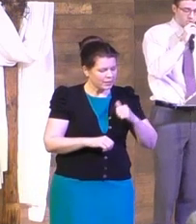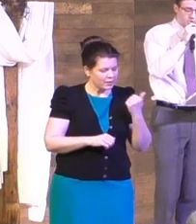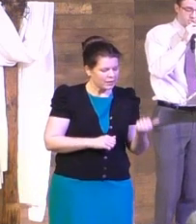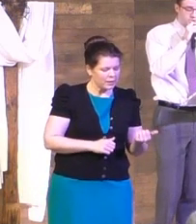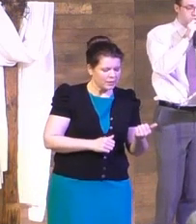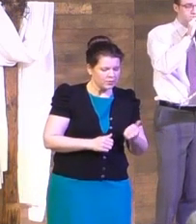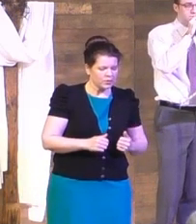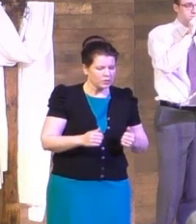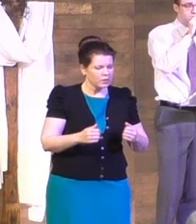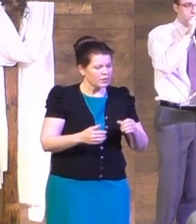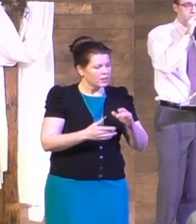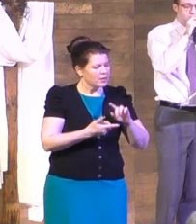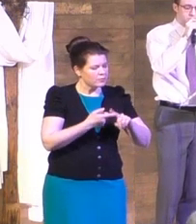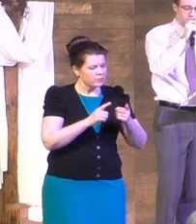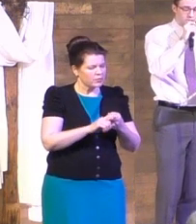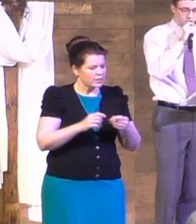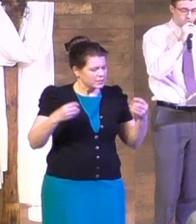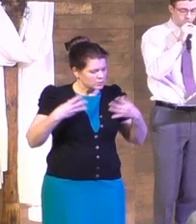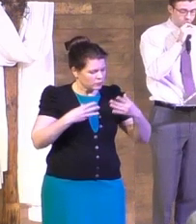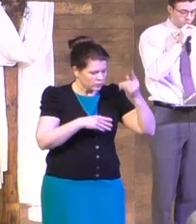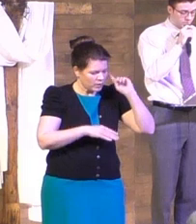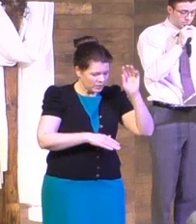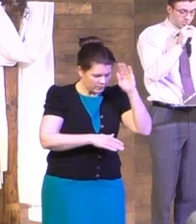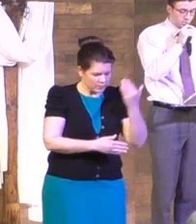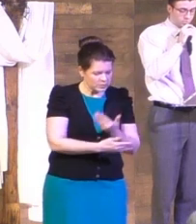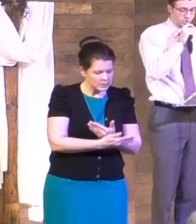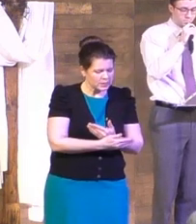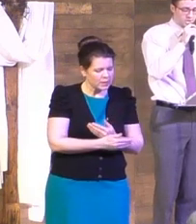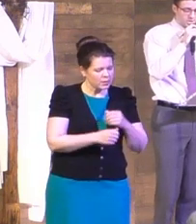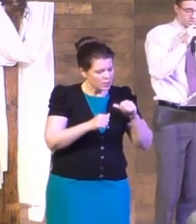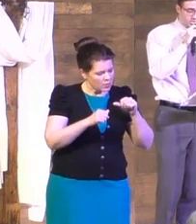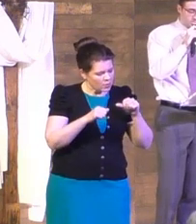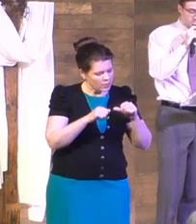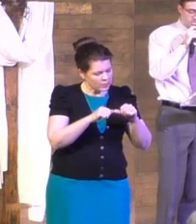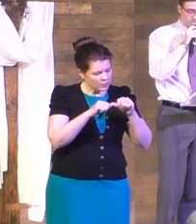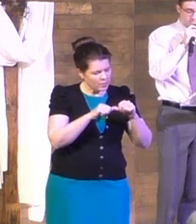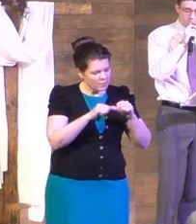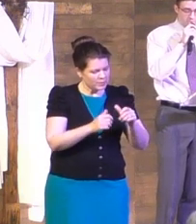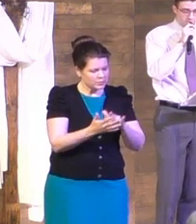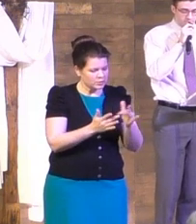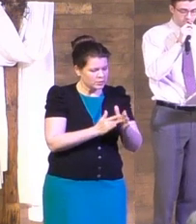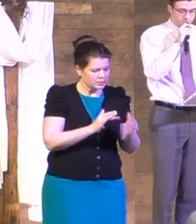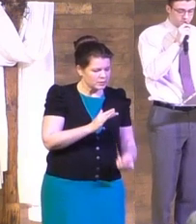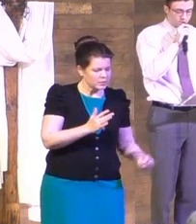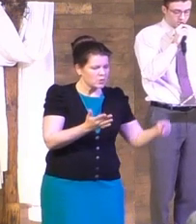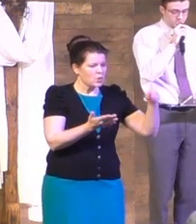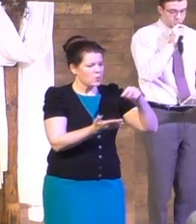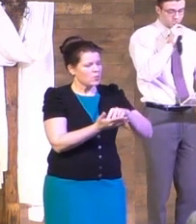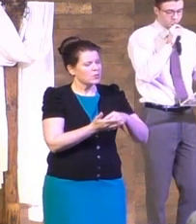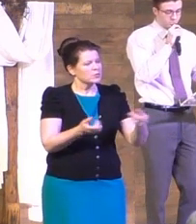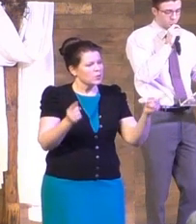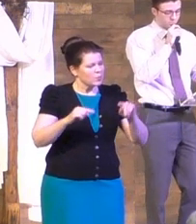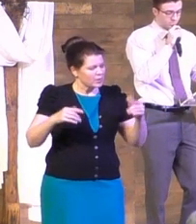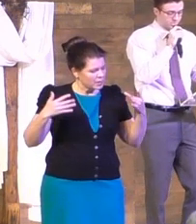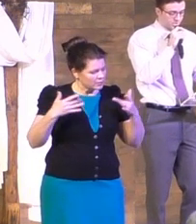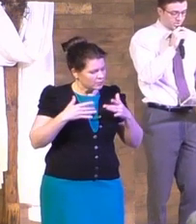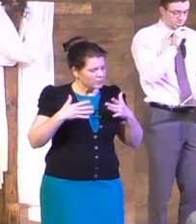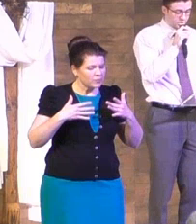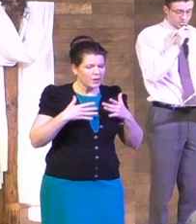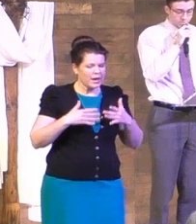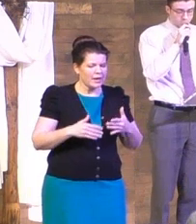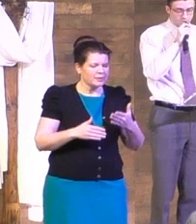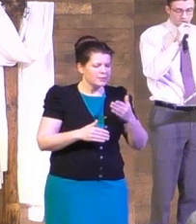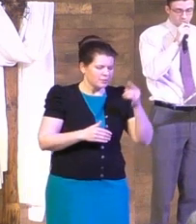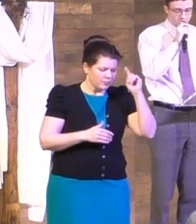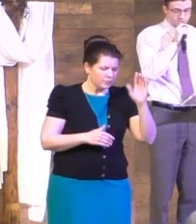remember that Jesus rose from the dead. When I panic because my brother has not yet surrendered to the Lord,